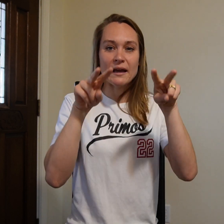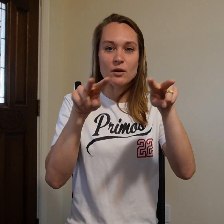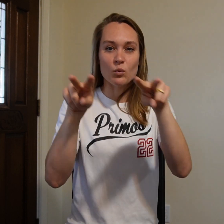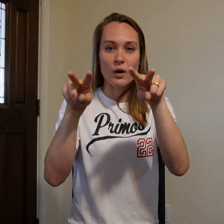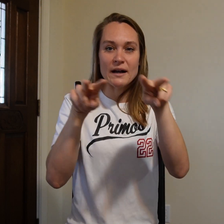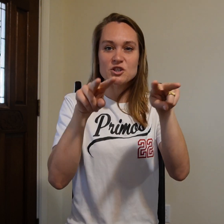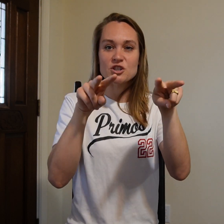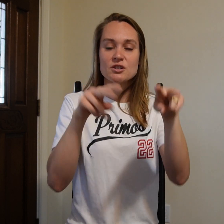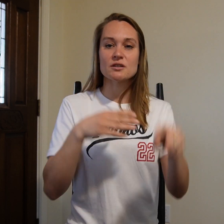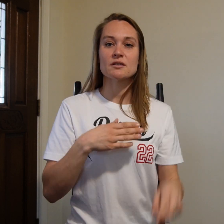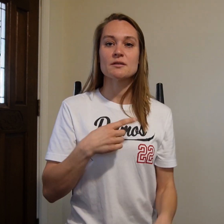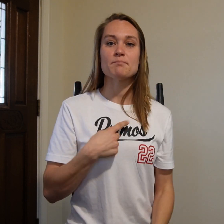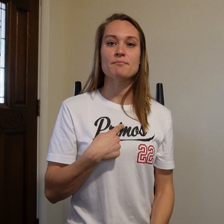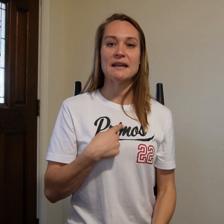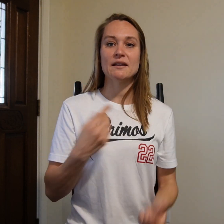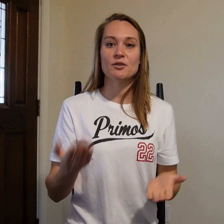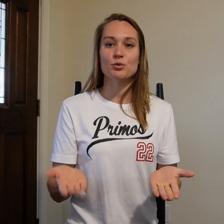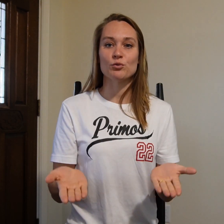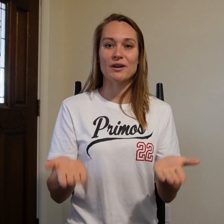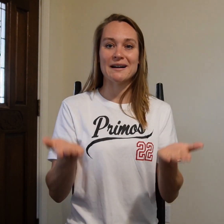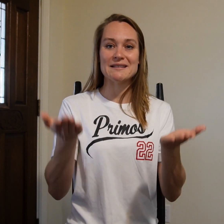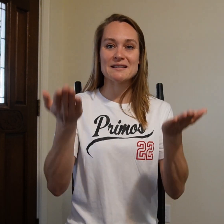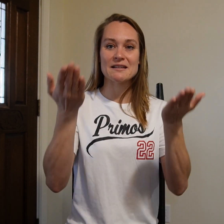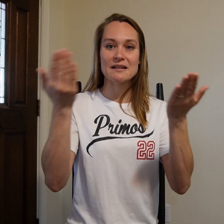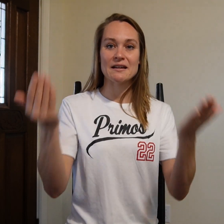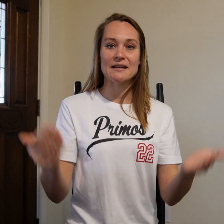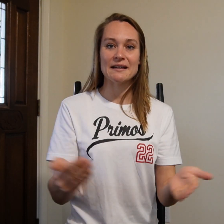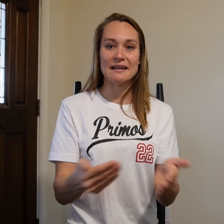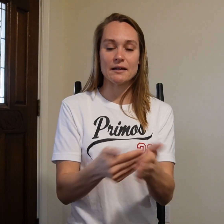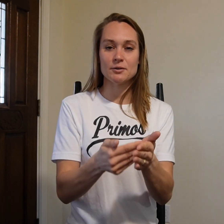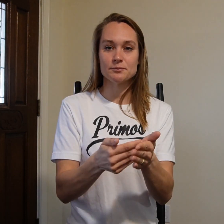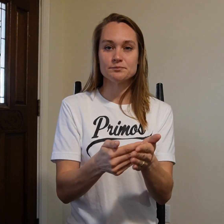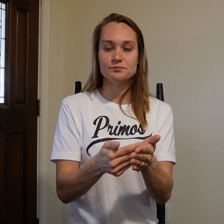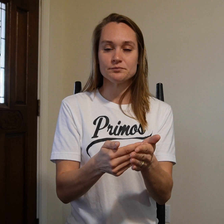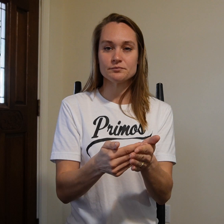and watch me rise again?